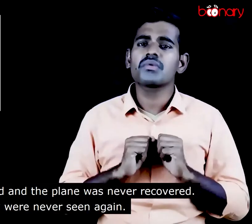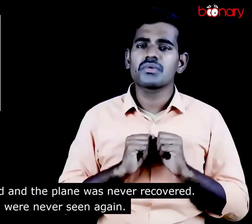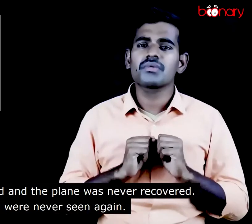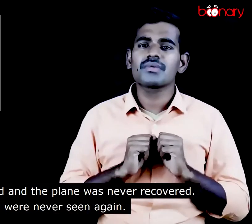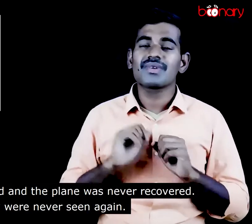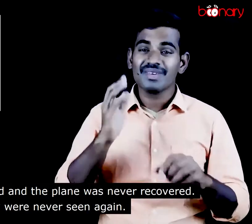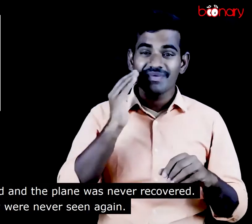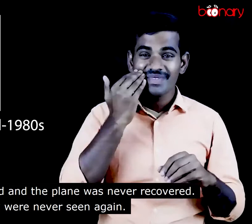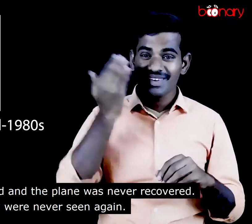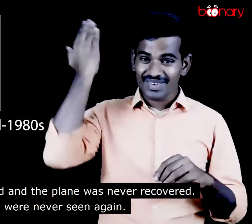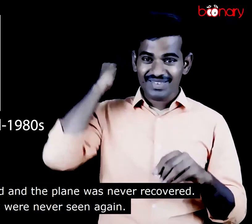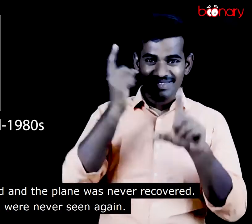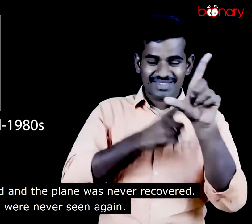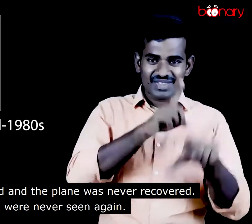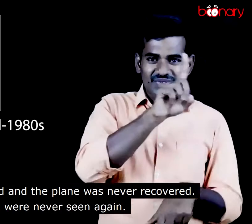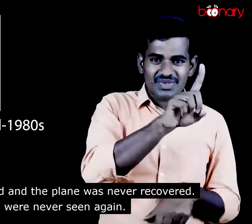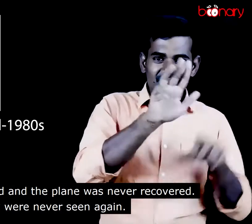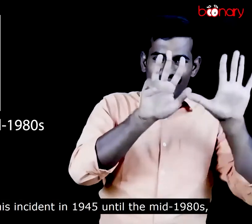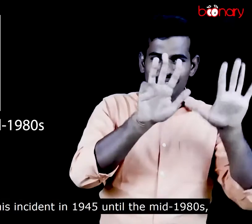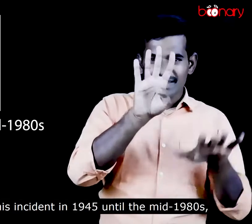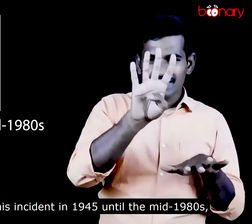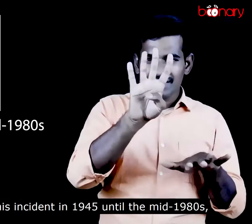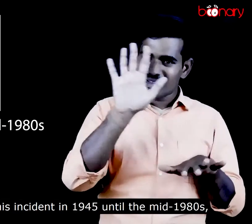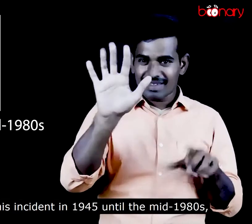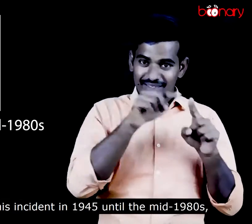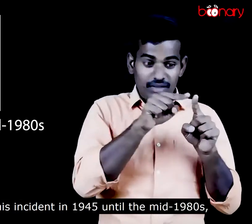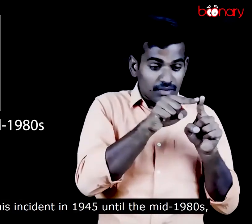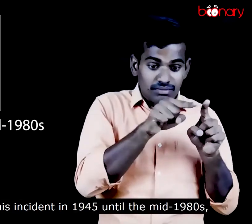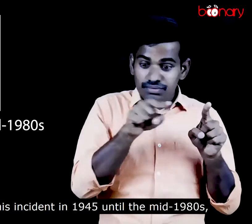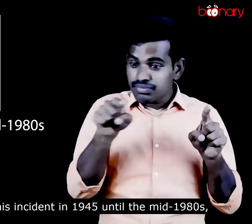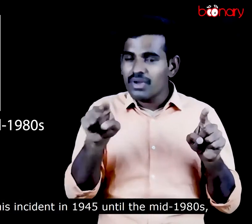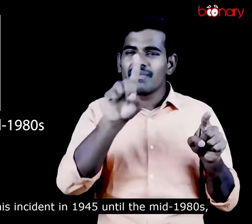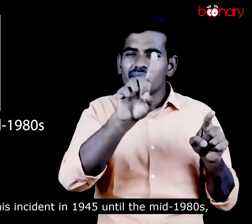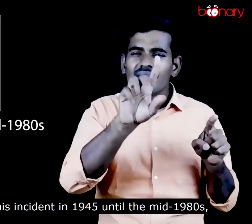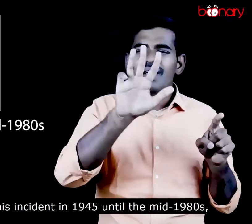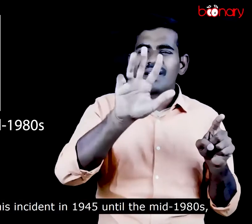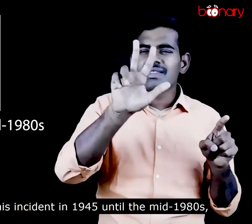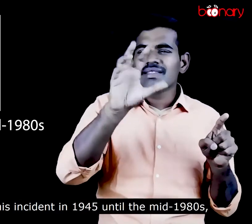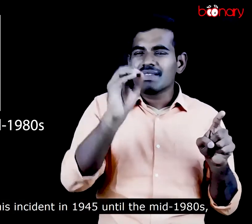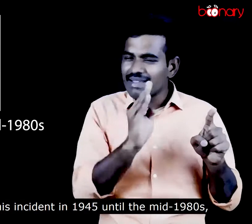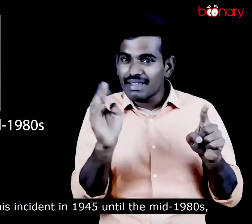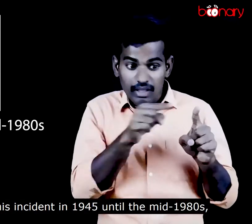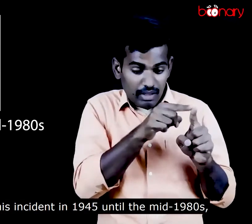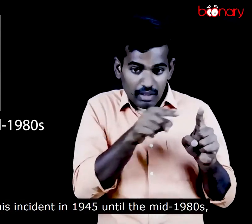recovered. They were never seen again. From the time of this incident in 1945 until